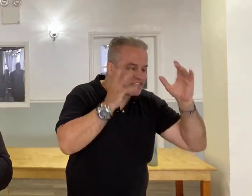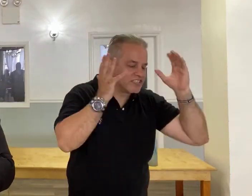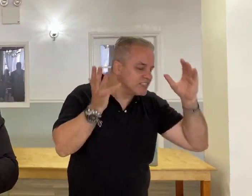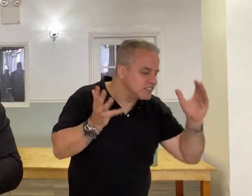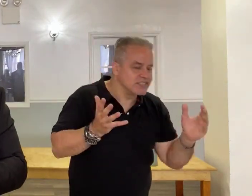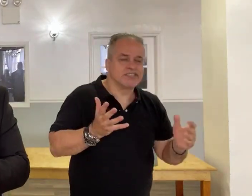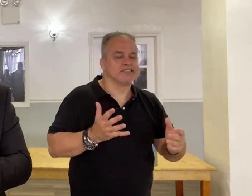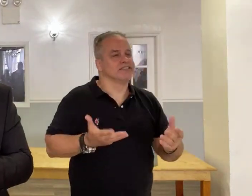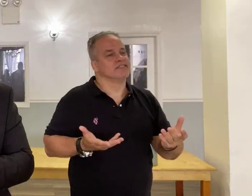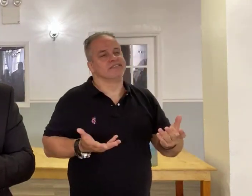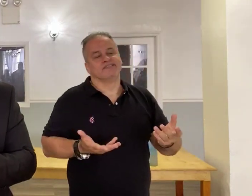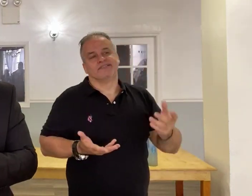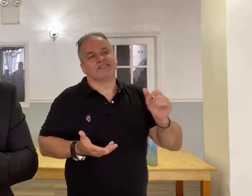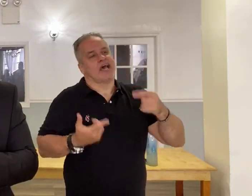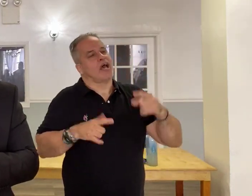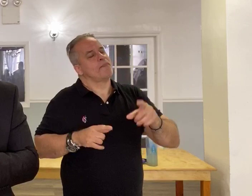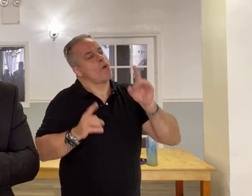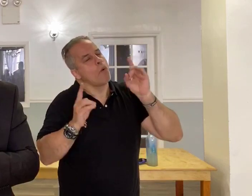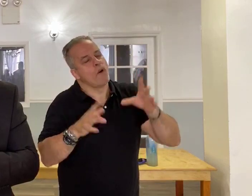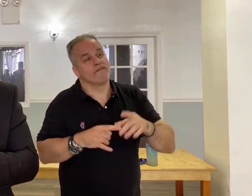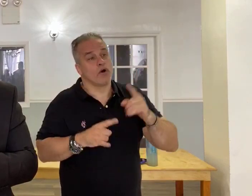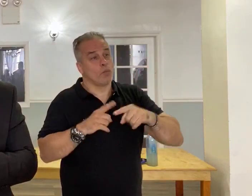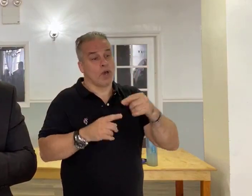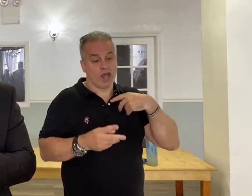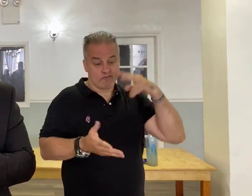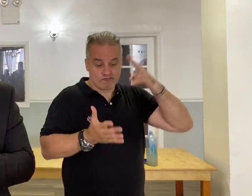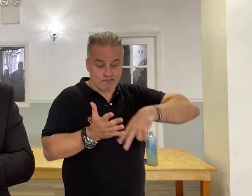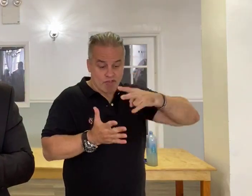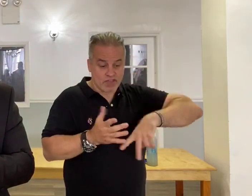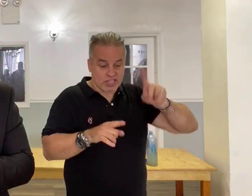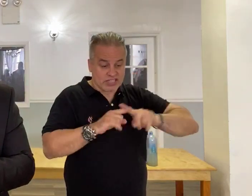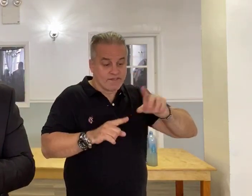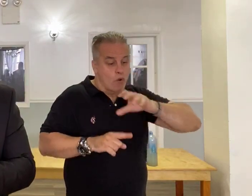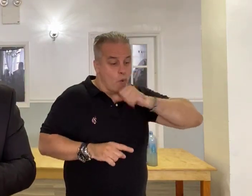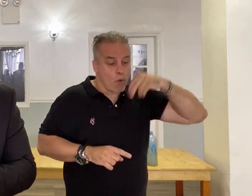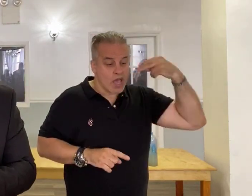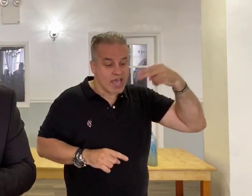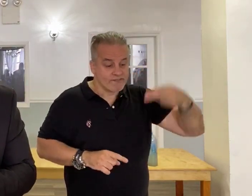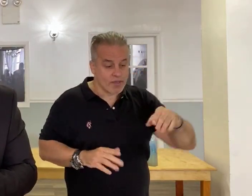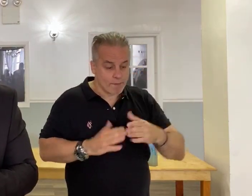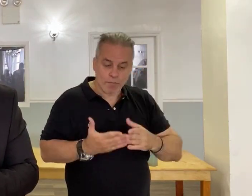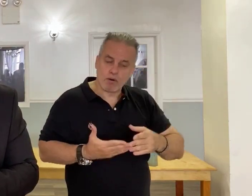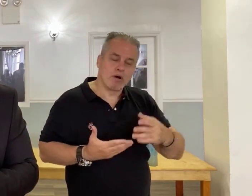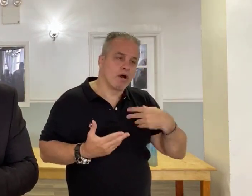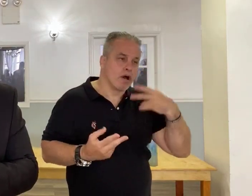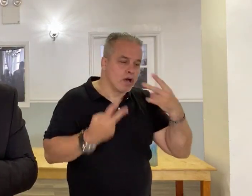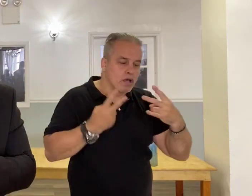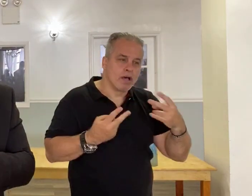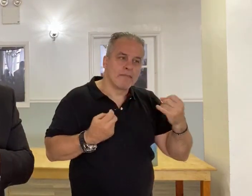Quite amazing stuff. On a far more barbaric note,